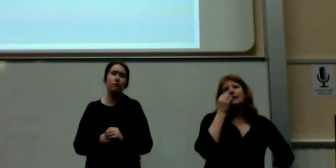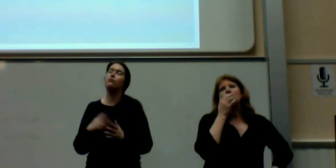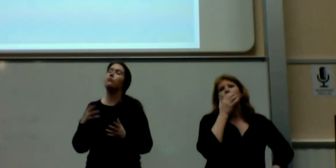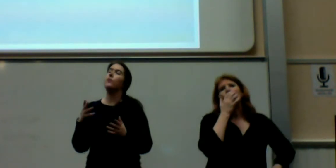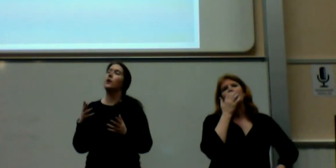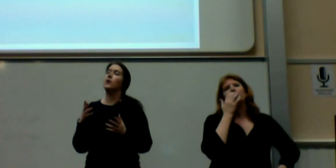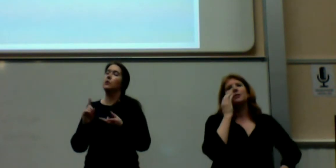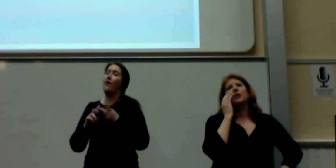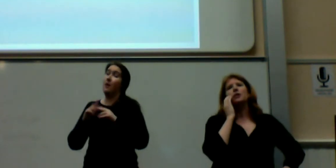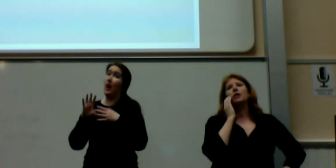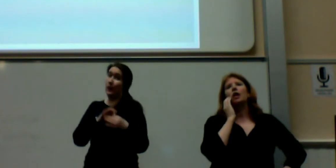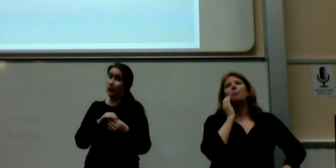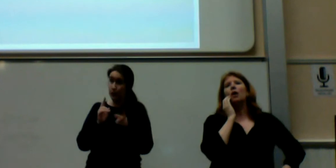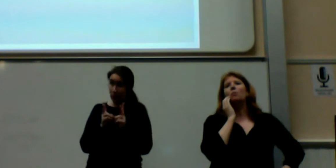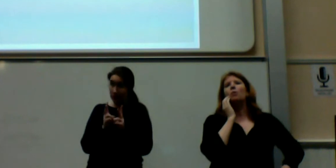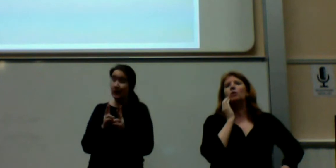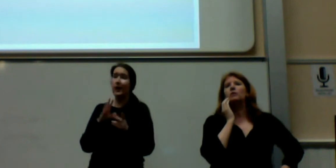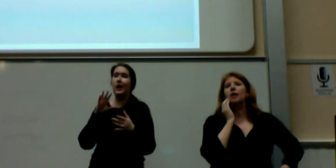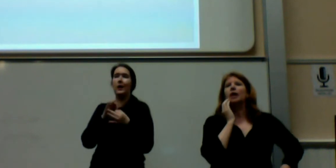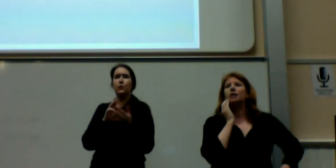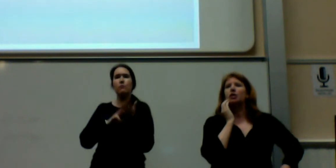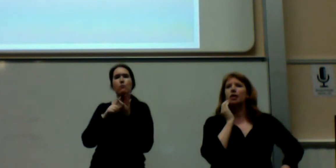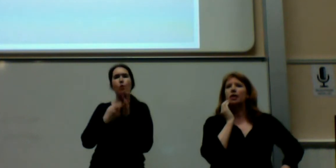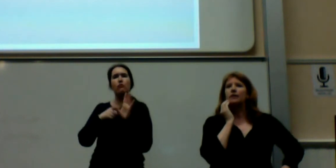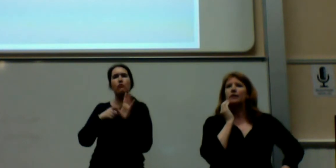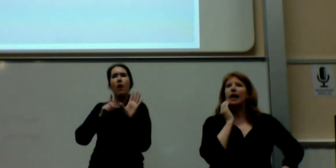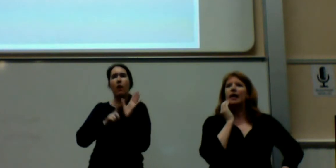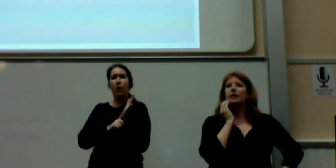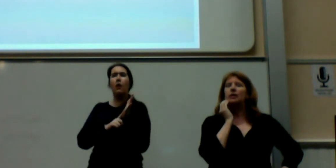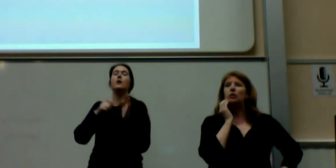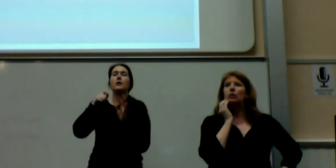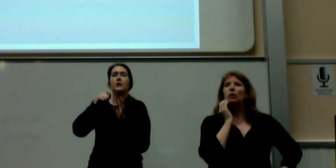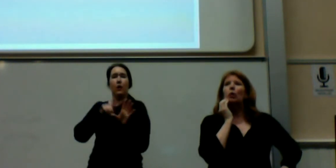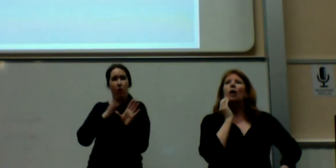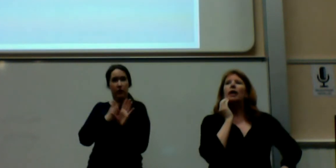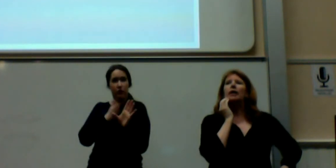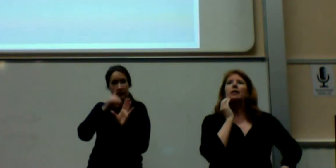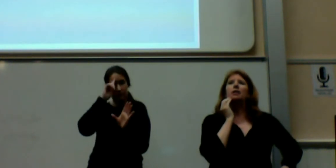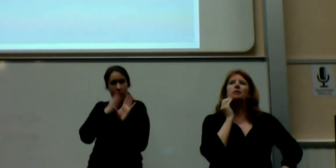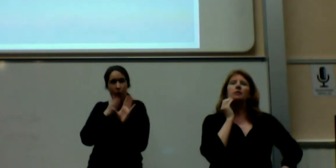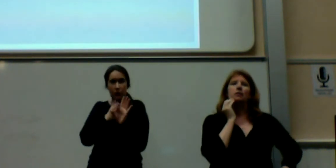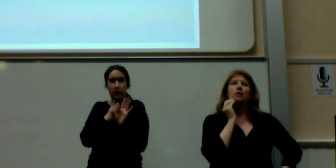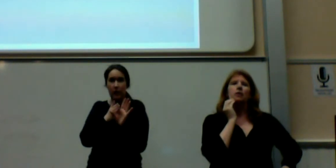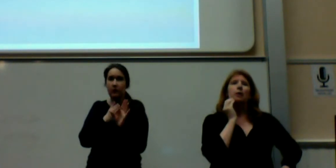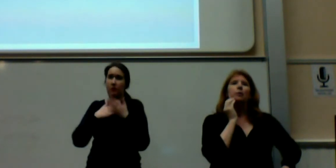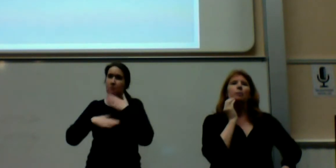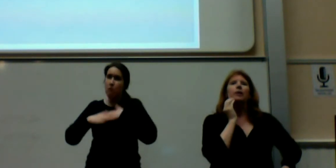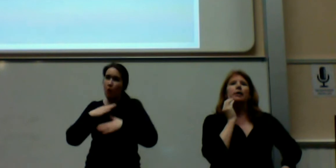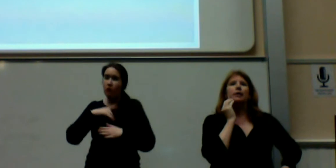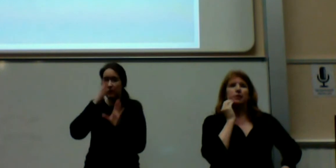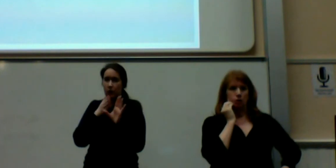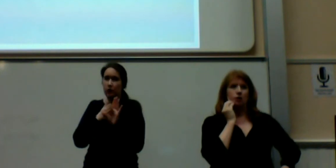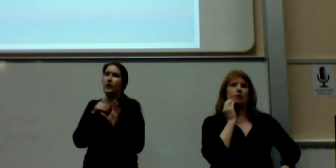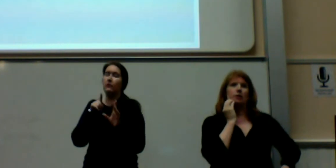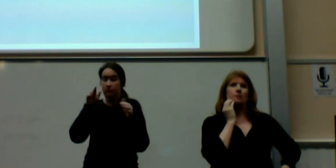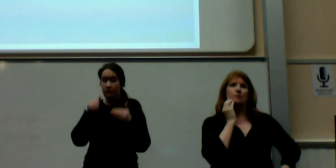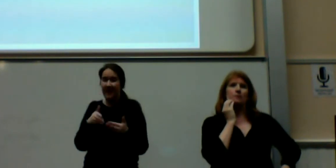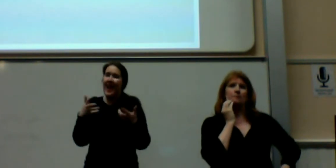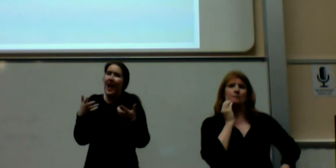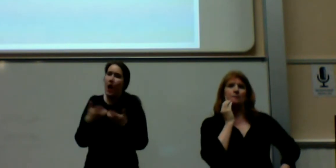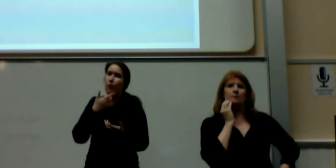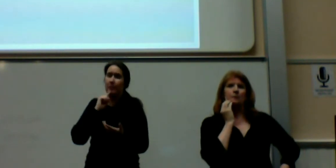That leads us into a conversation about moral psychology, and that is why it is people make